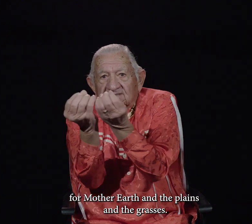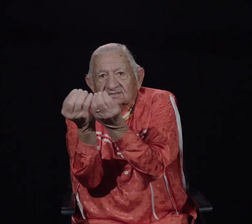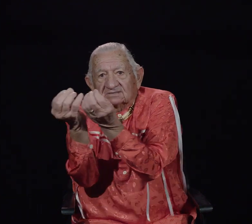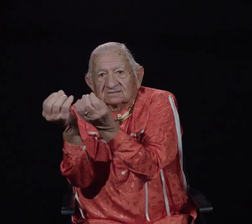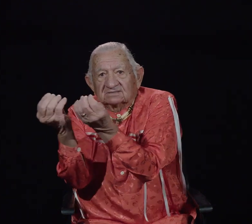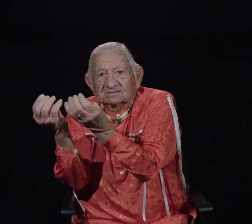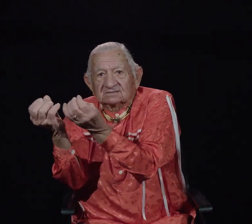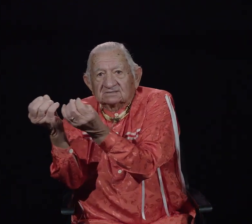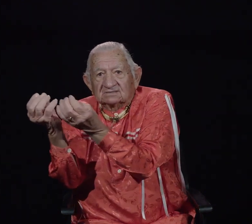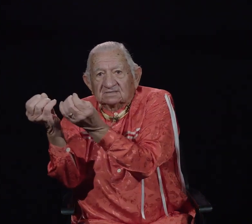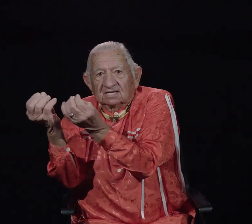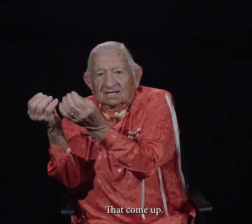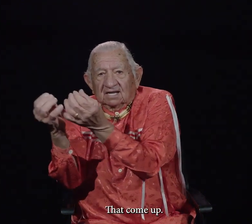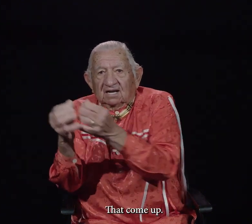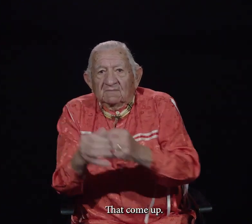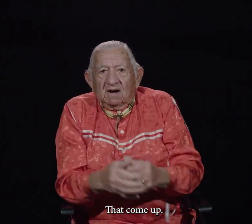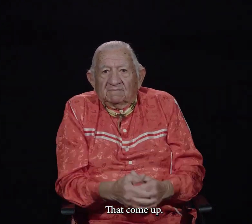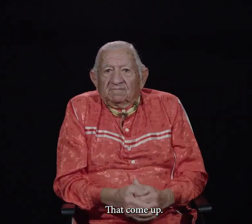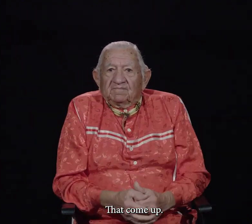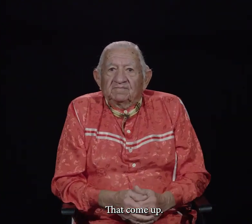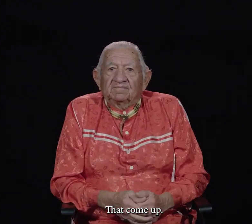grasses that come up.